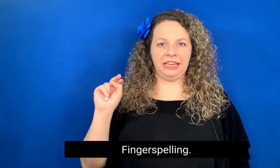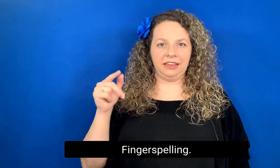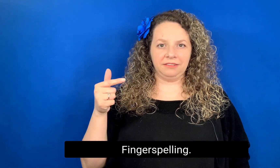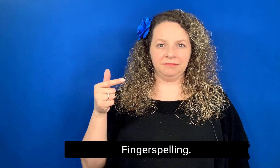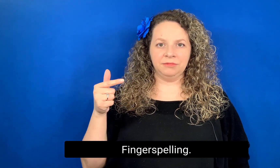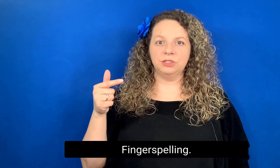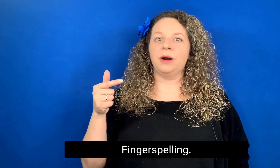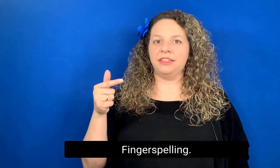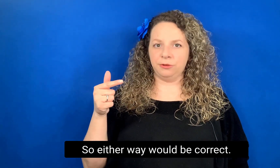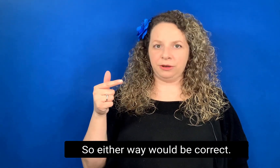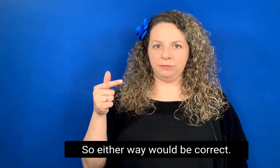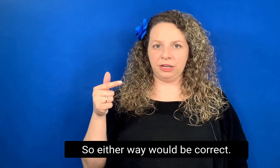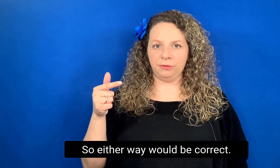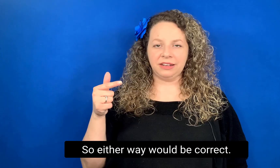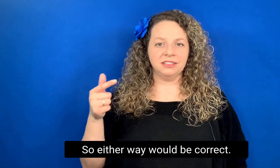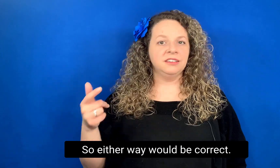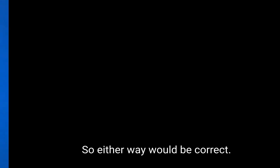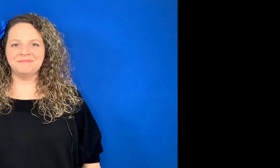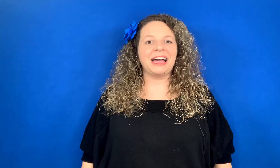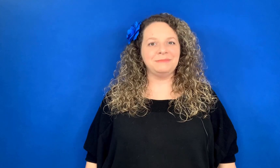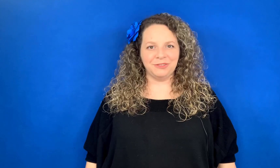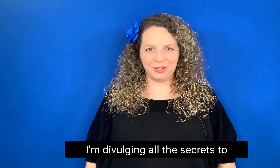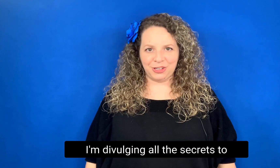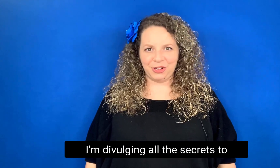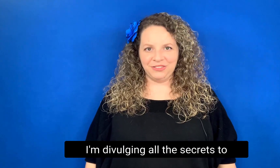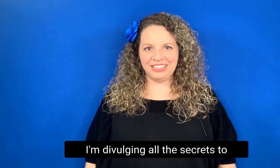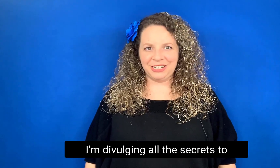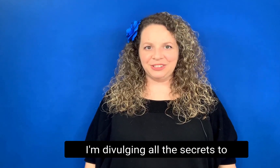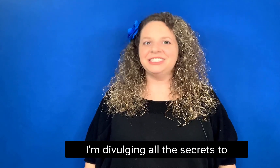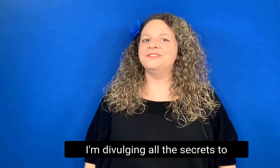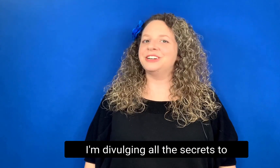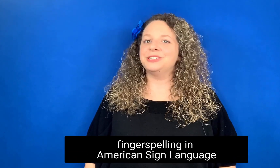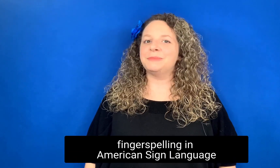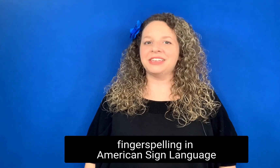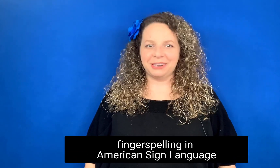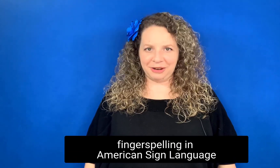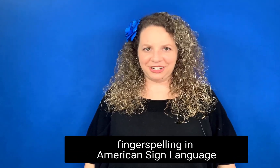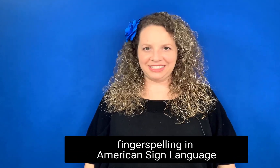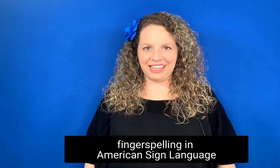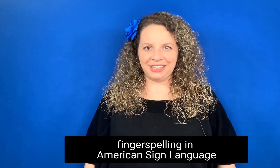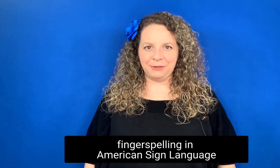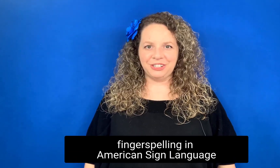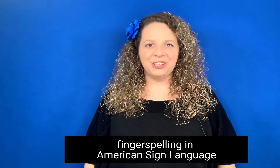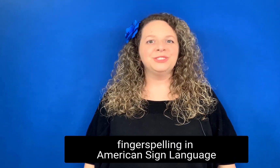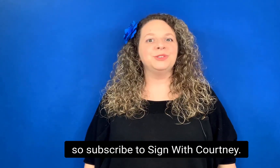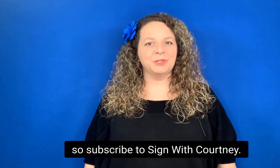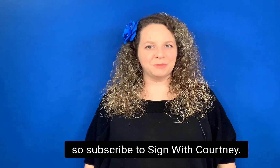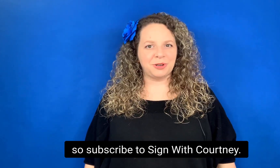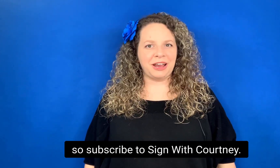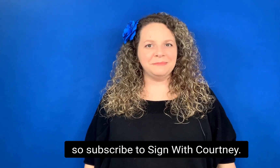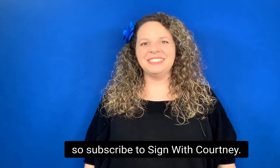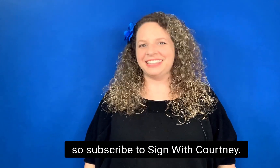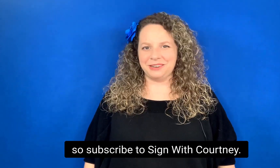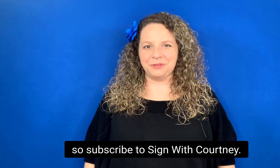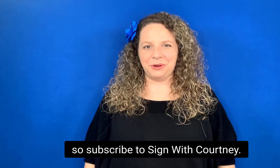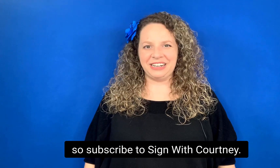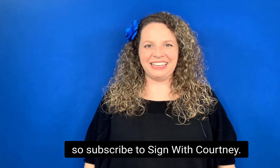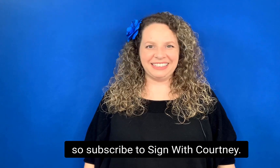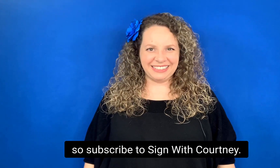fingerspelling. So either way would be correct. I'm divulging all of the secrets to fingerspelling in American Sign Language, so subscribe to Sign with Courtney.